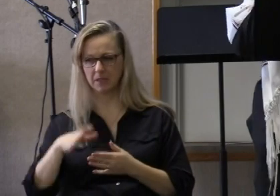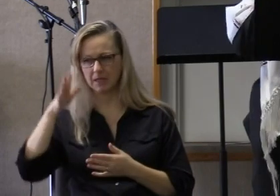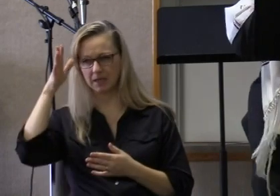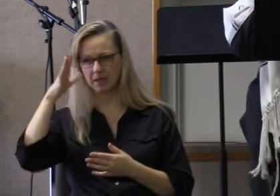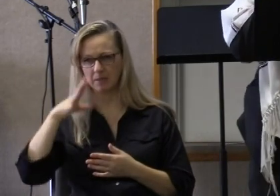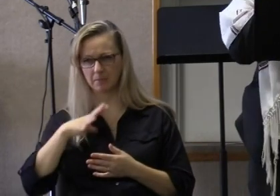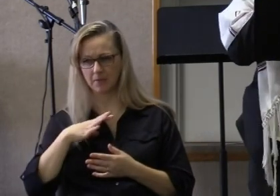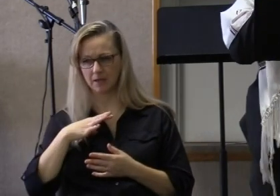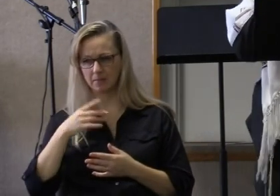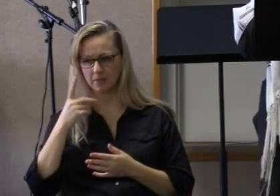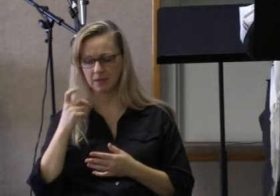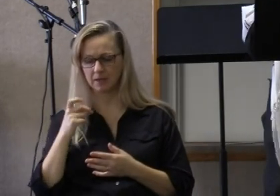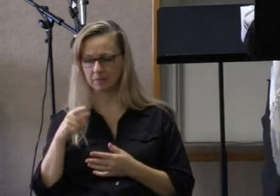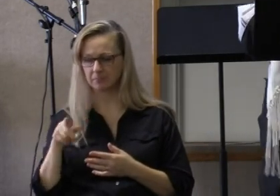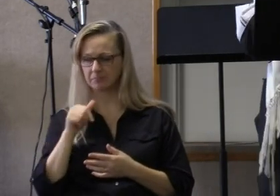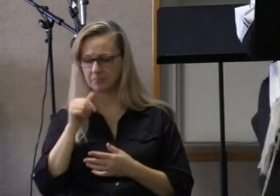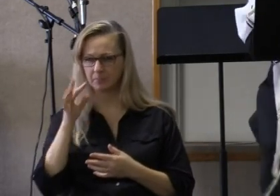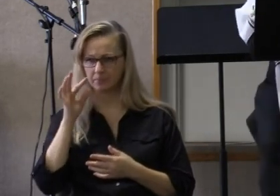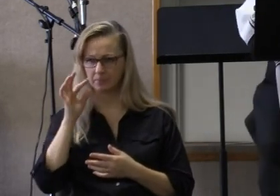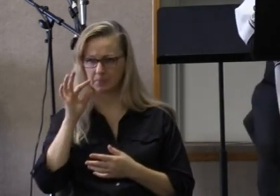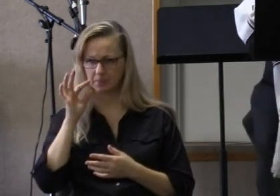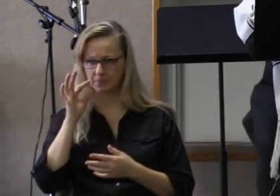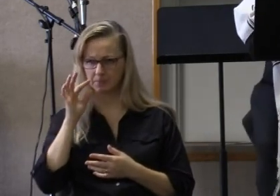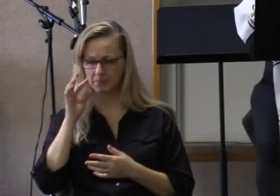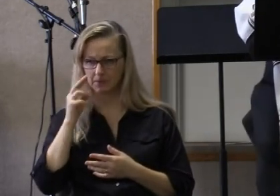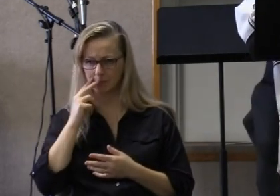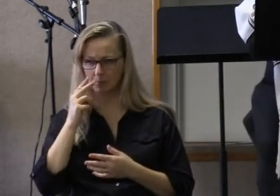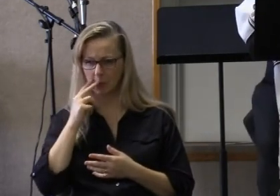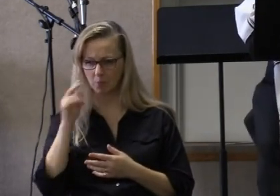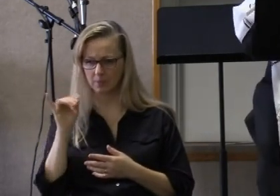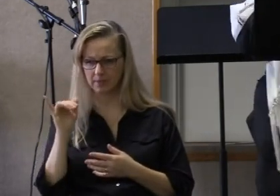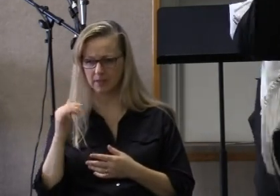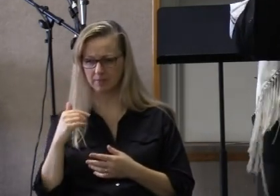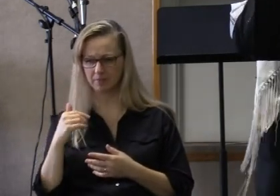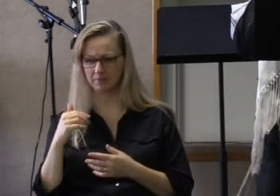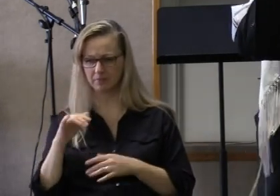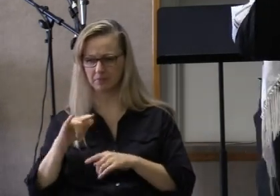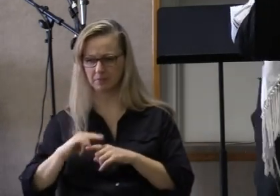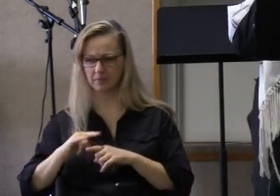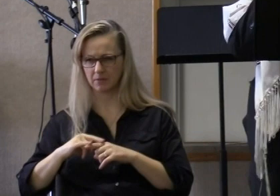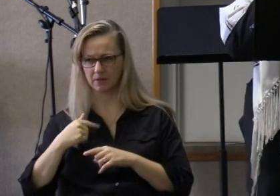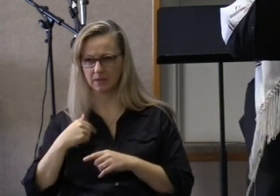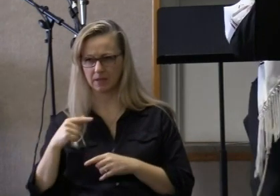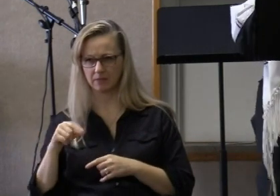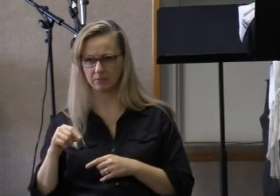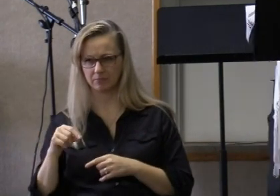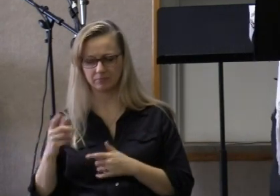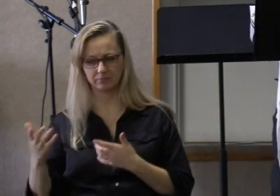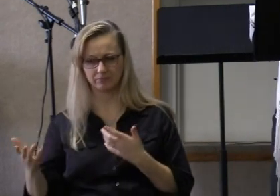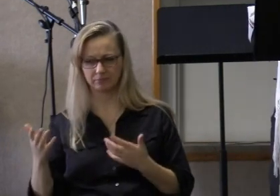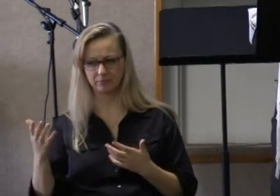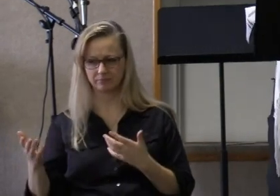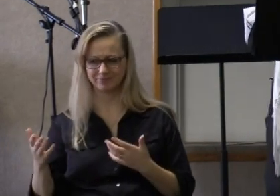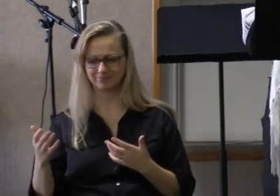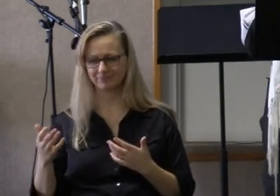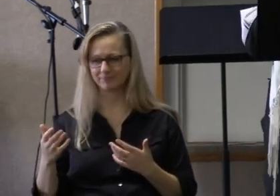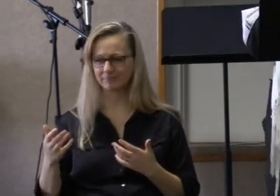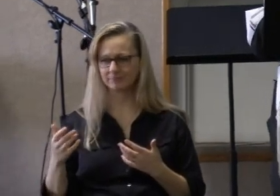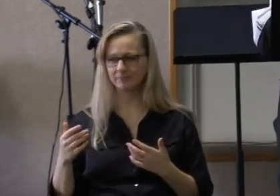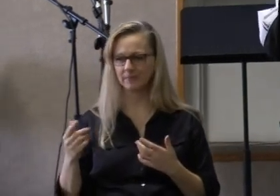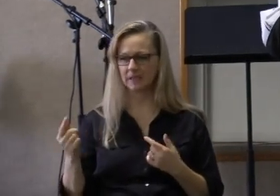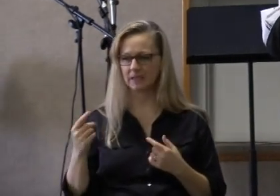smoke anymore, so I can't identify completely. But that's his idea of satisfaction. He's not getting what he